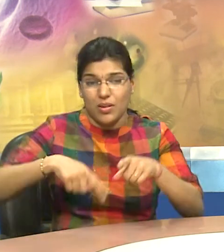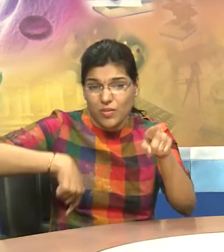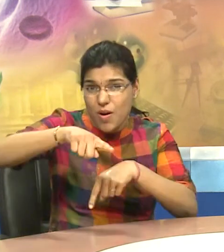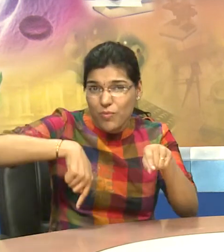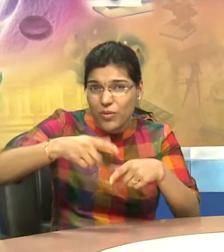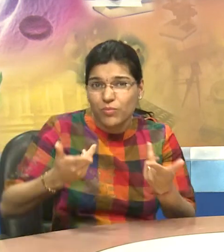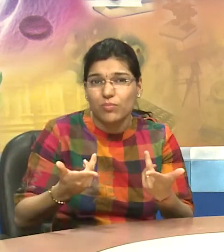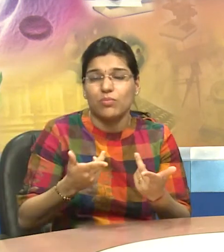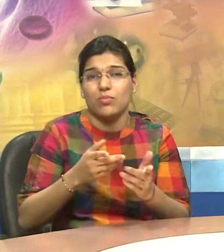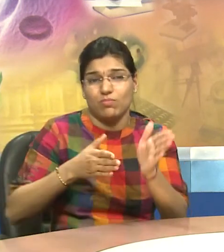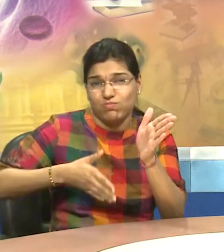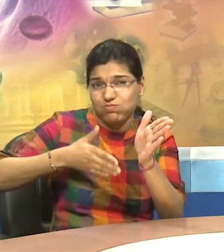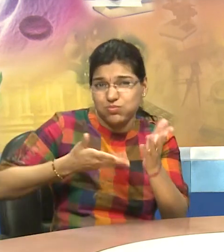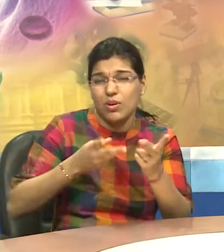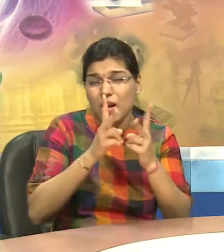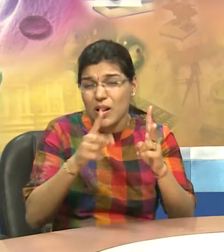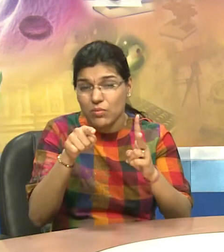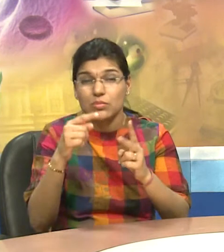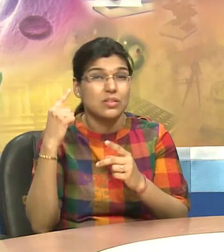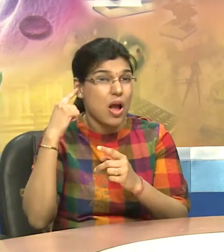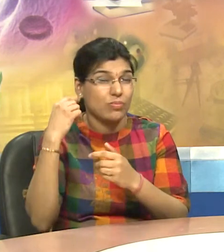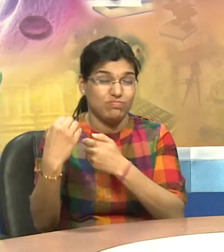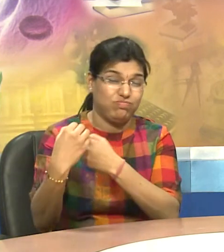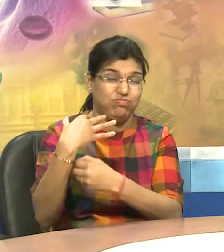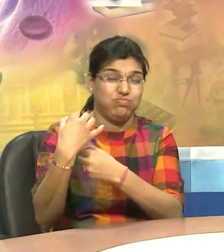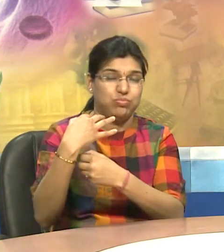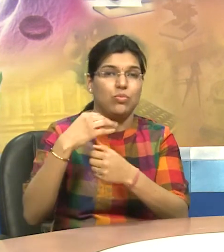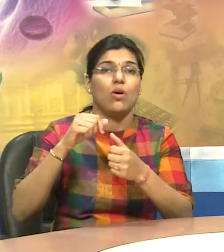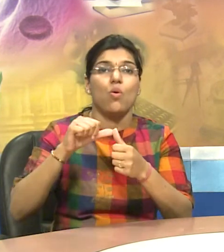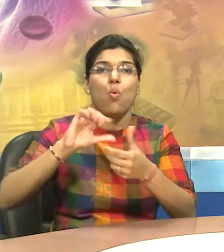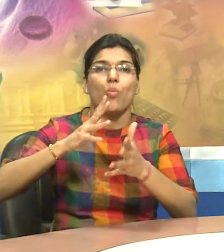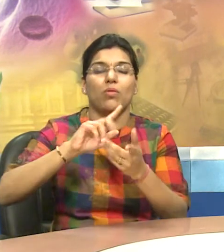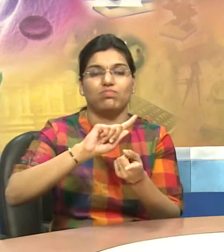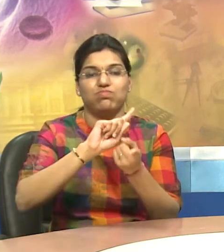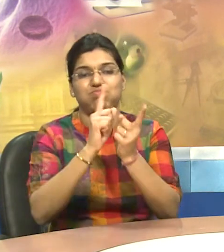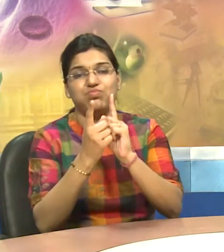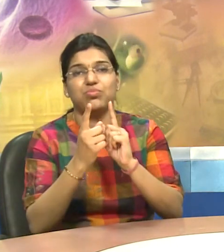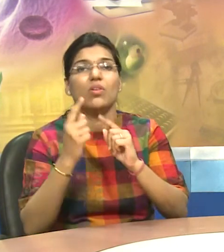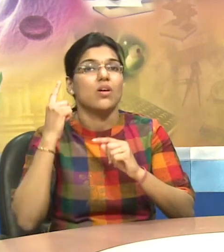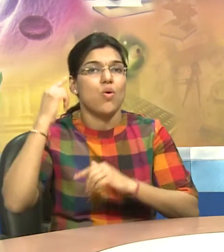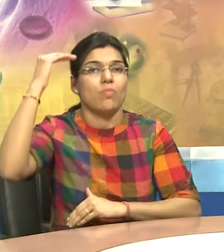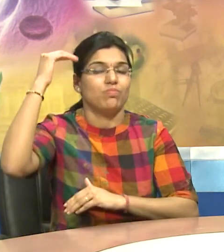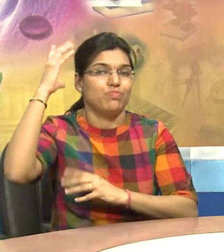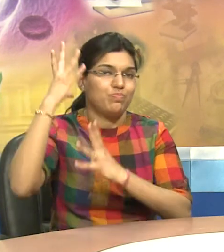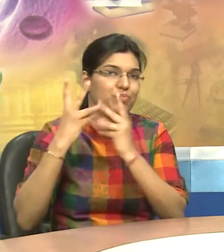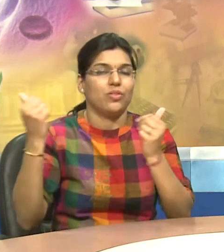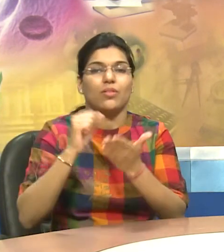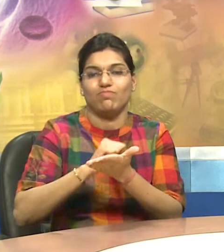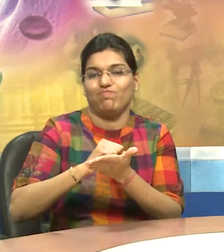it by in the explosion of loud noises, that is horns, sound of